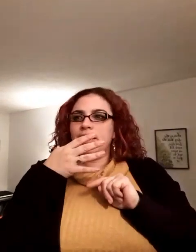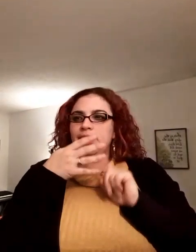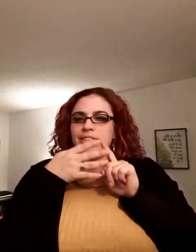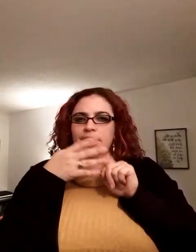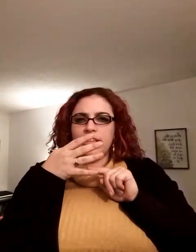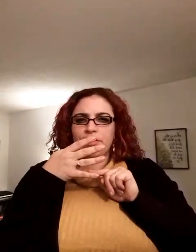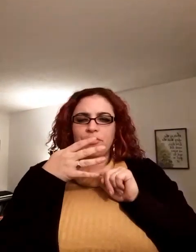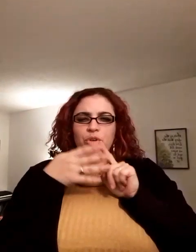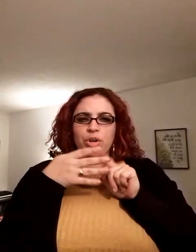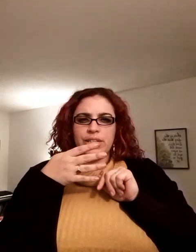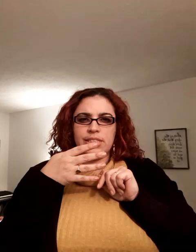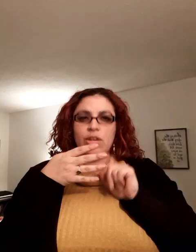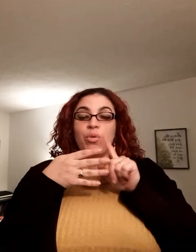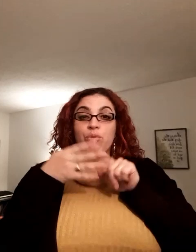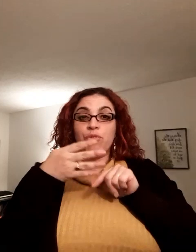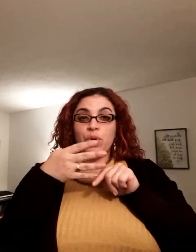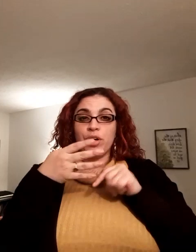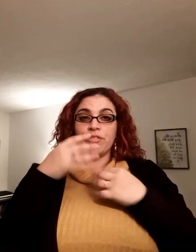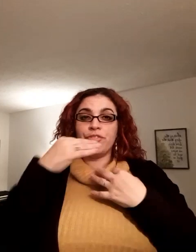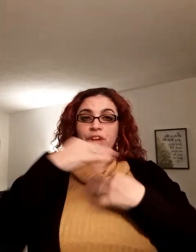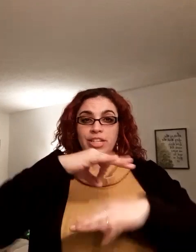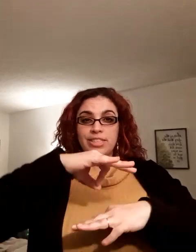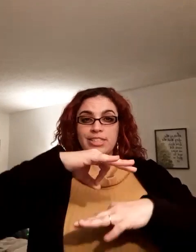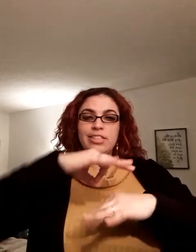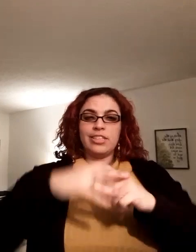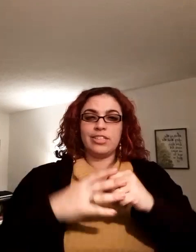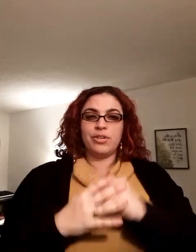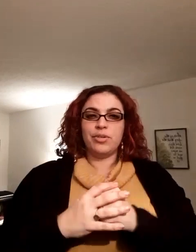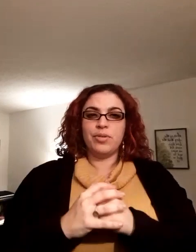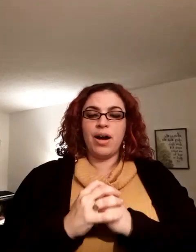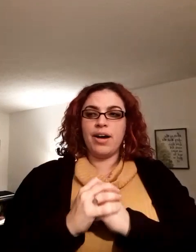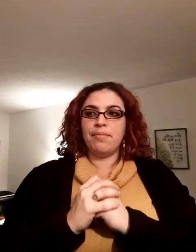let's see, I think the 4 was, 4 fronts. So